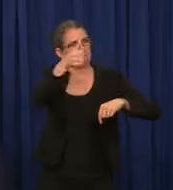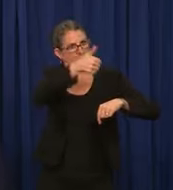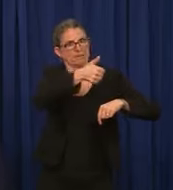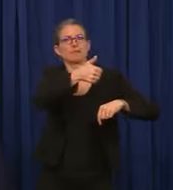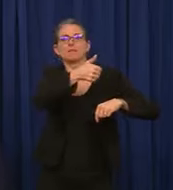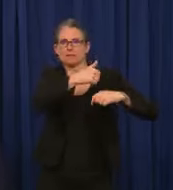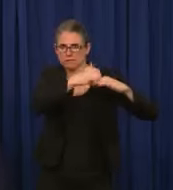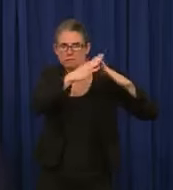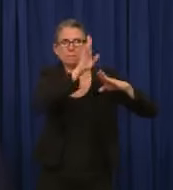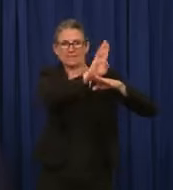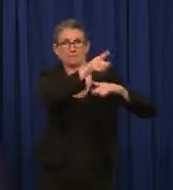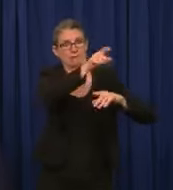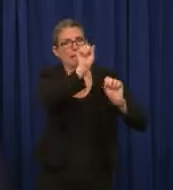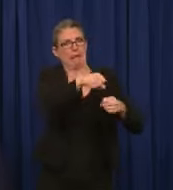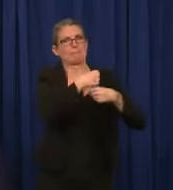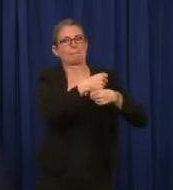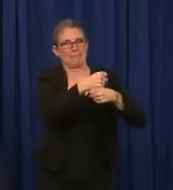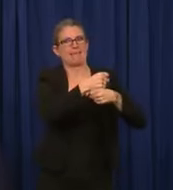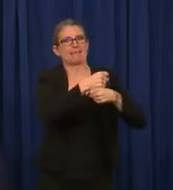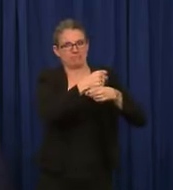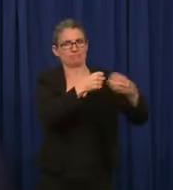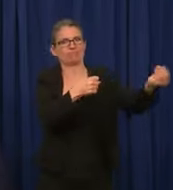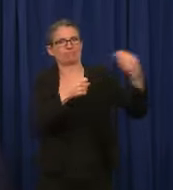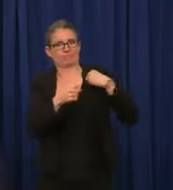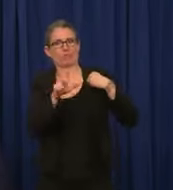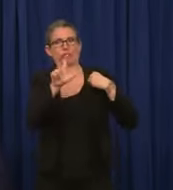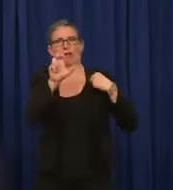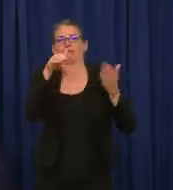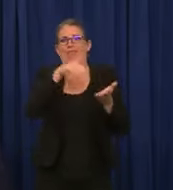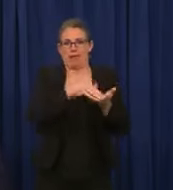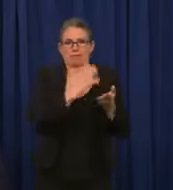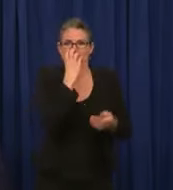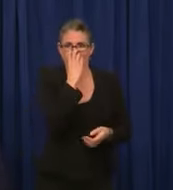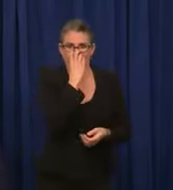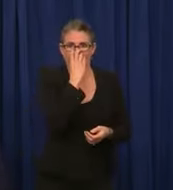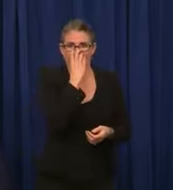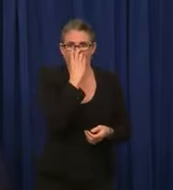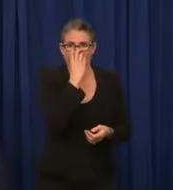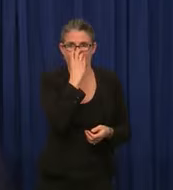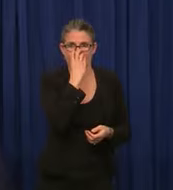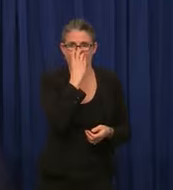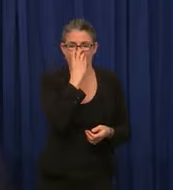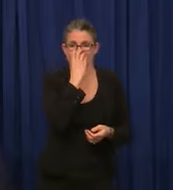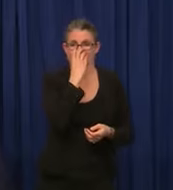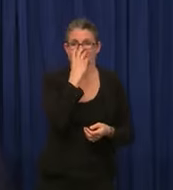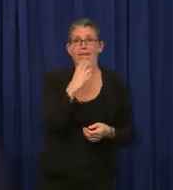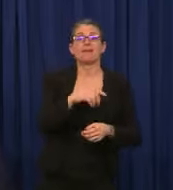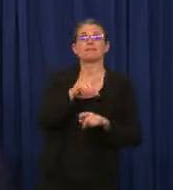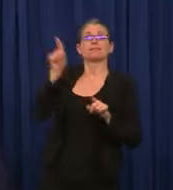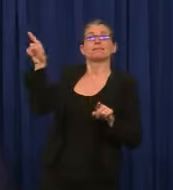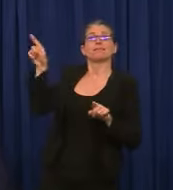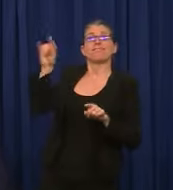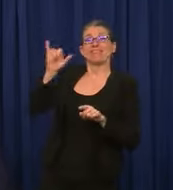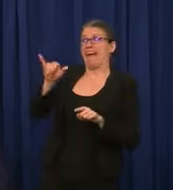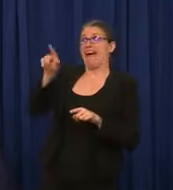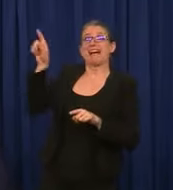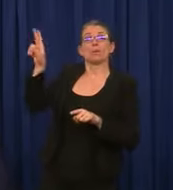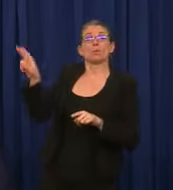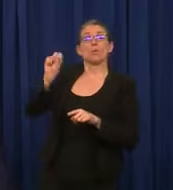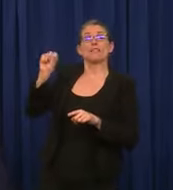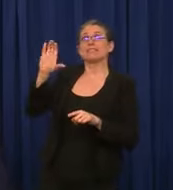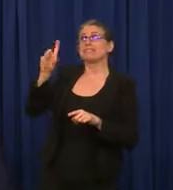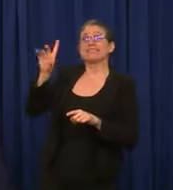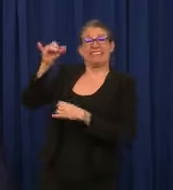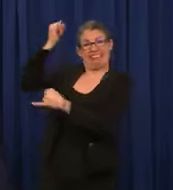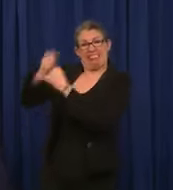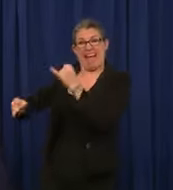We are also preparing to make a very large distribution of personal protective equipment starting tomorrow, working with